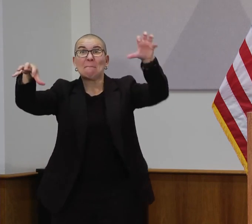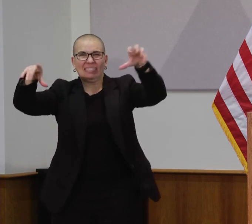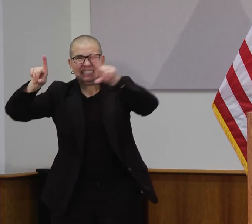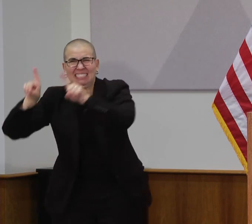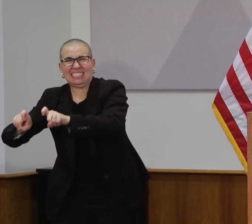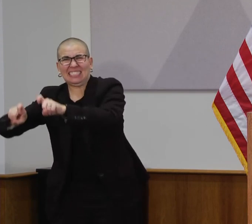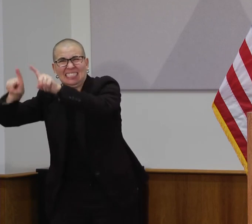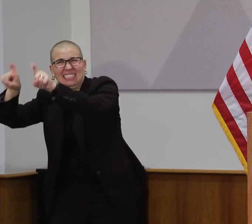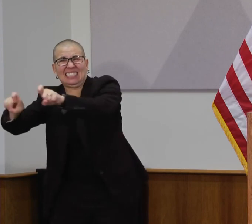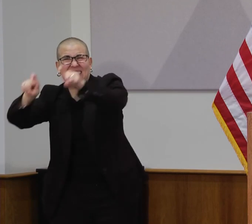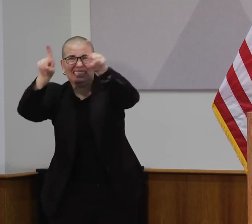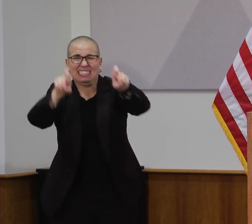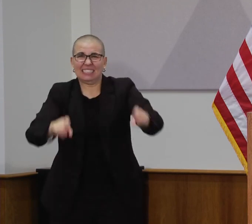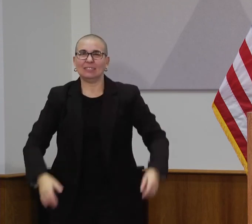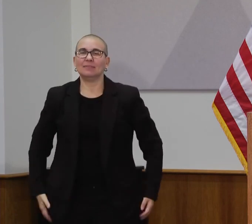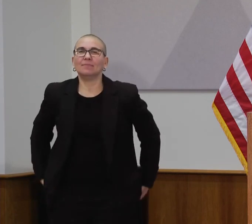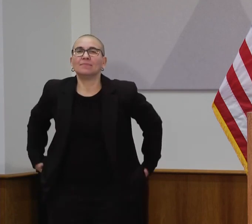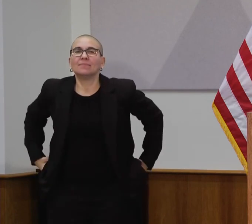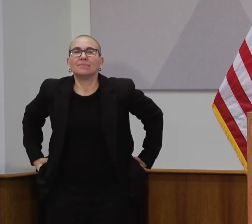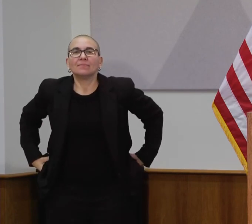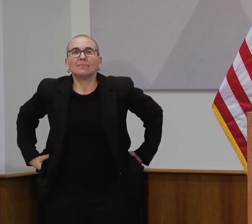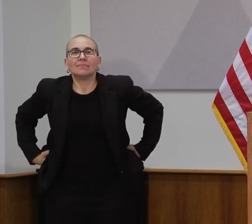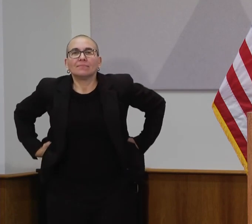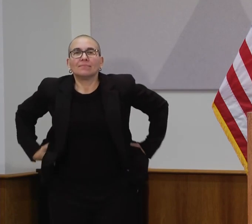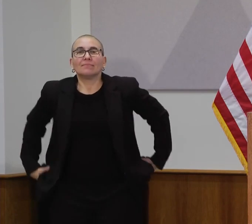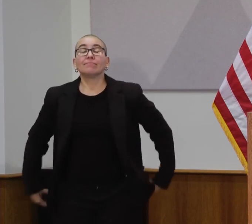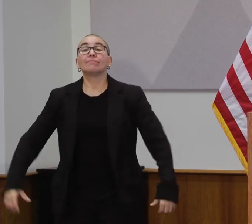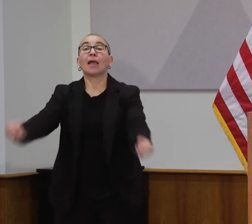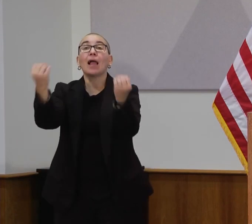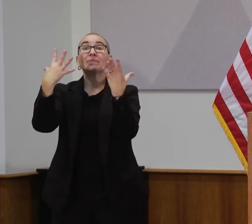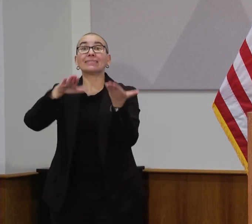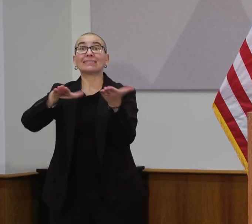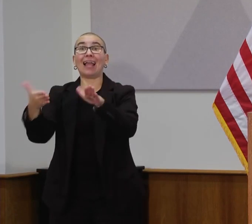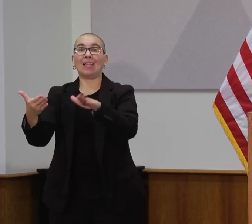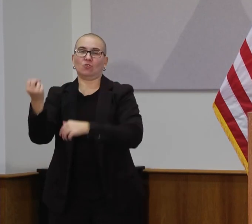We're reporting another 12 deaths today, a total of